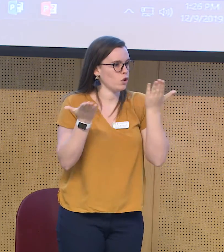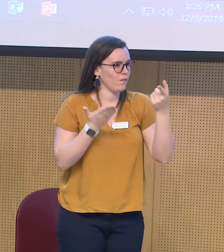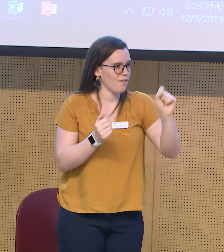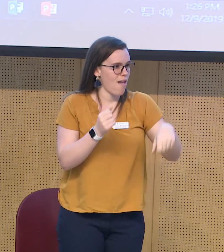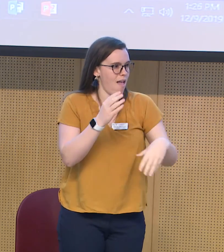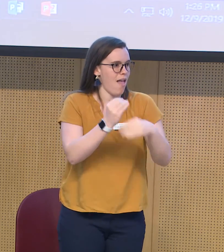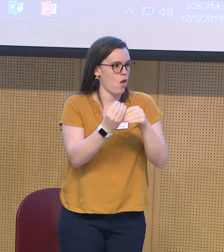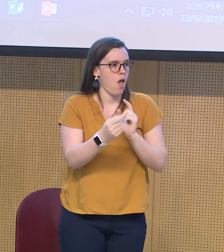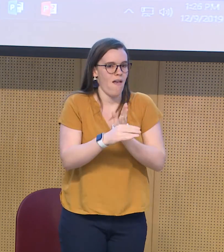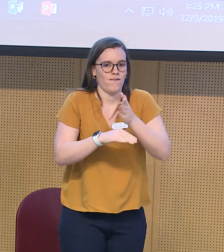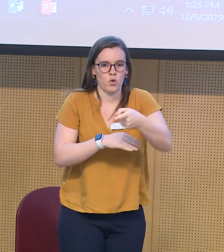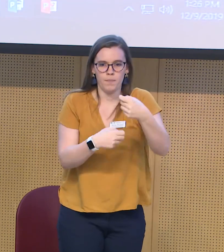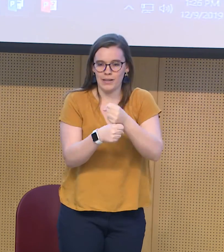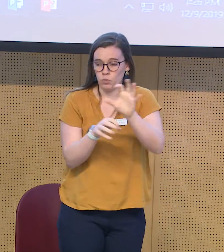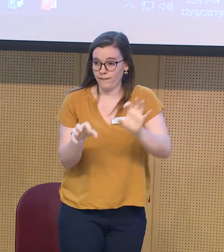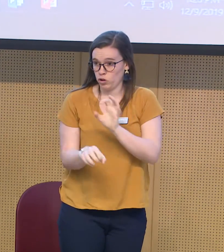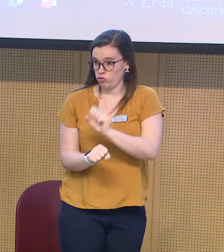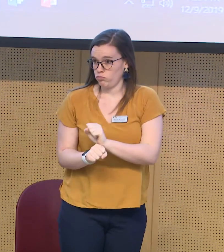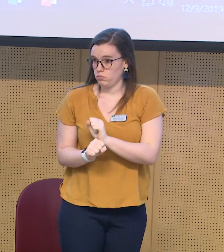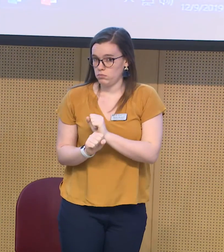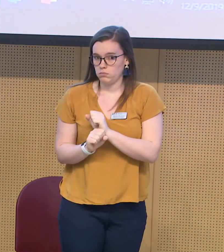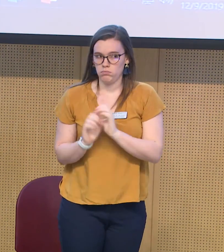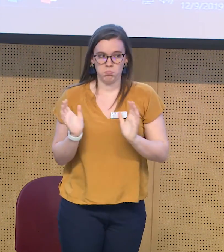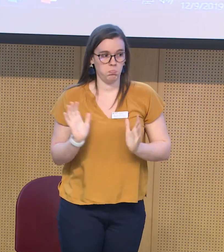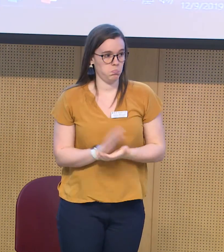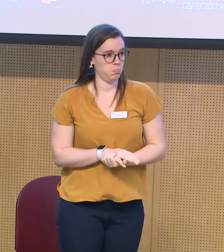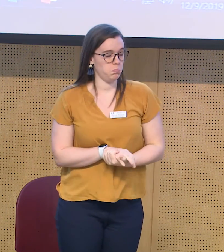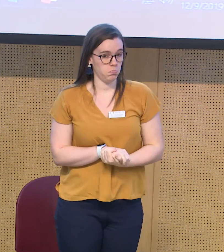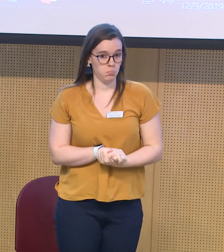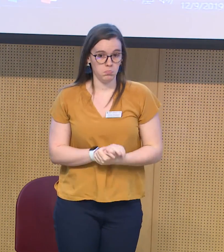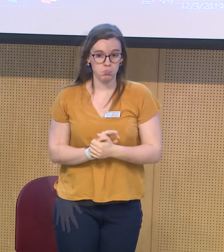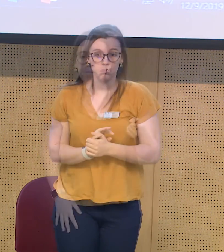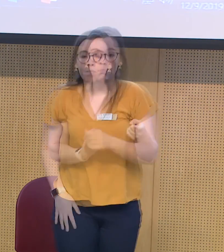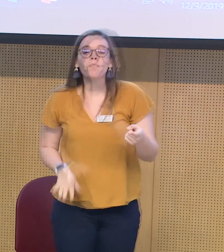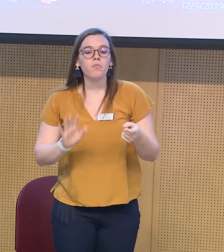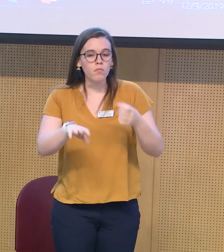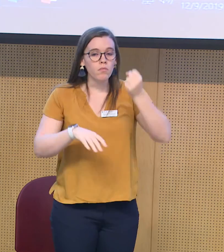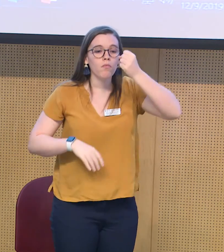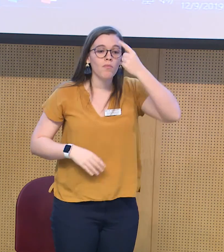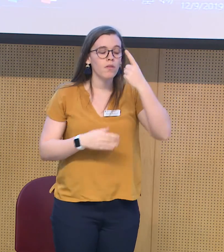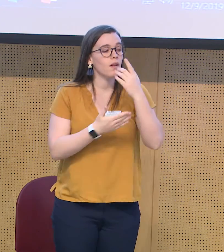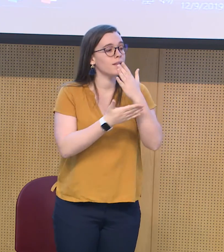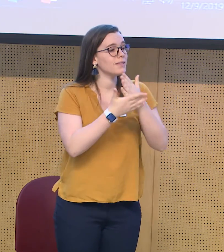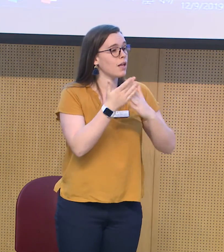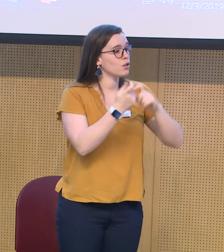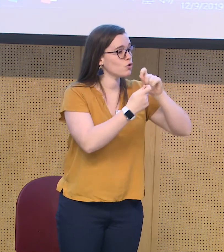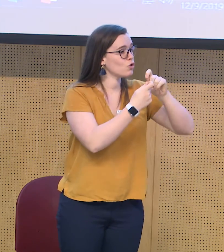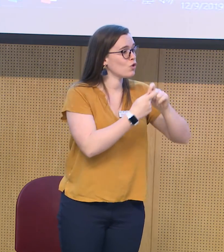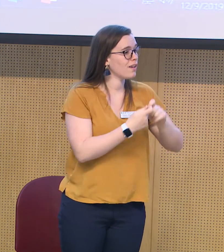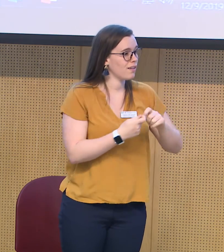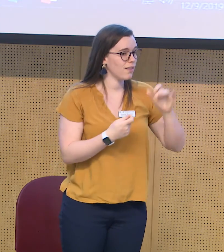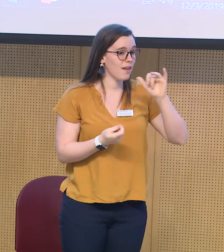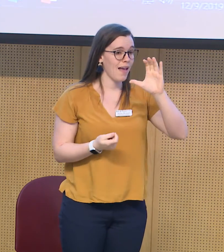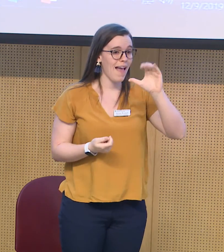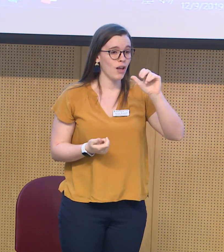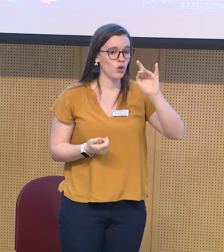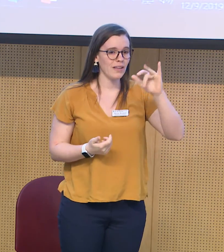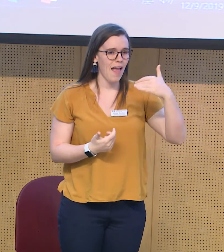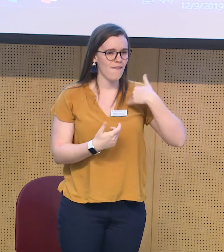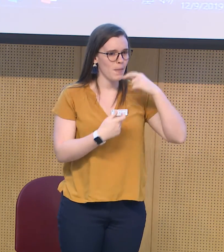So after you make your room reservation, you can add services. some details like the catering, they